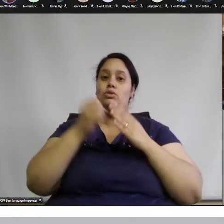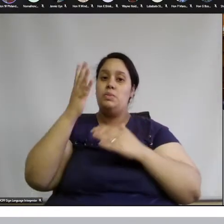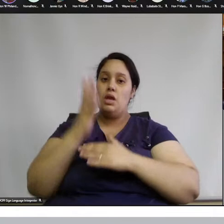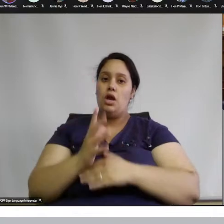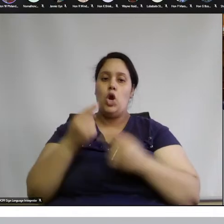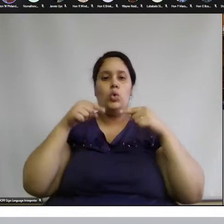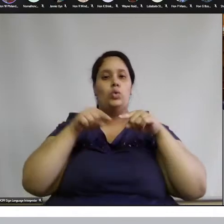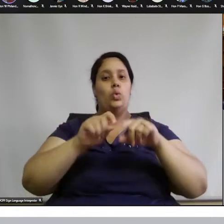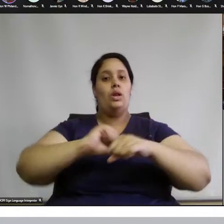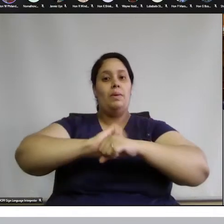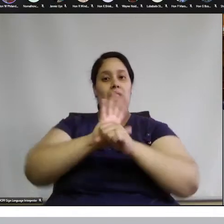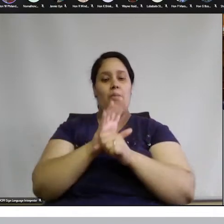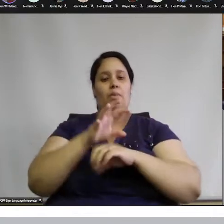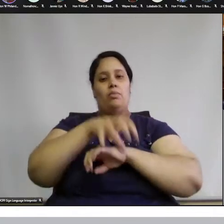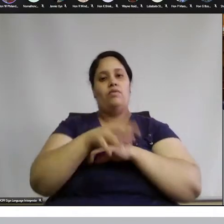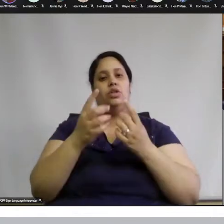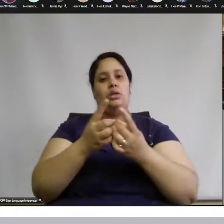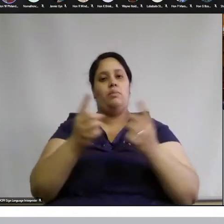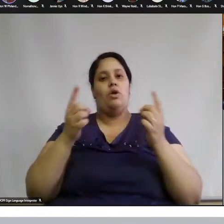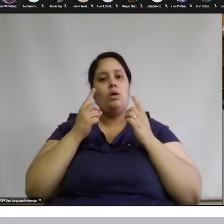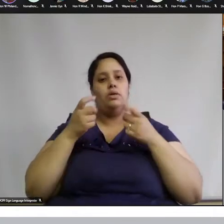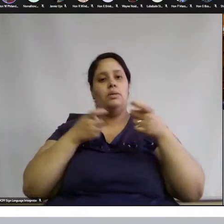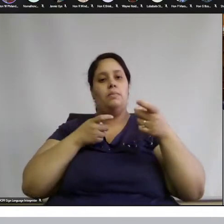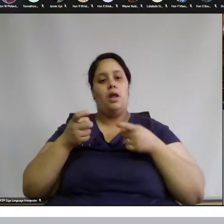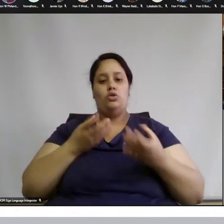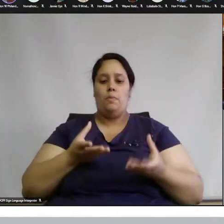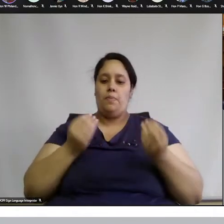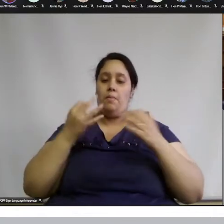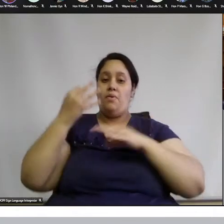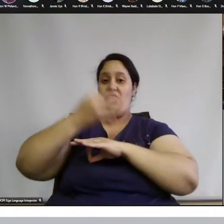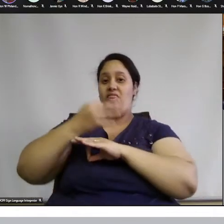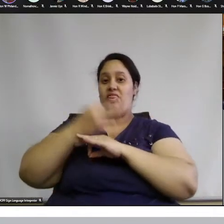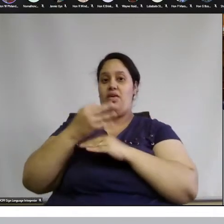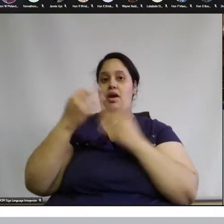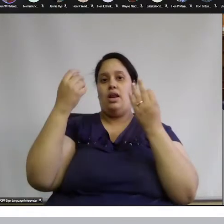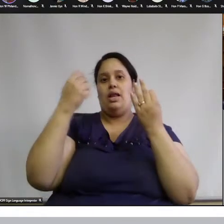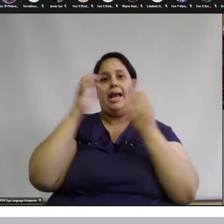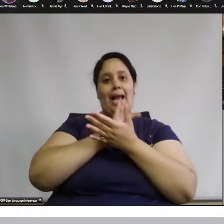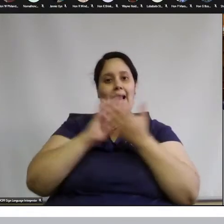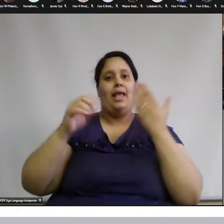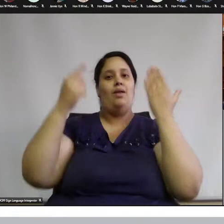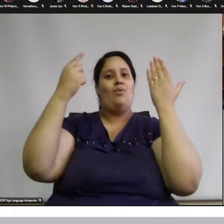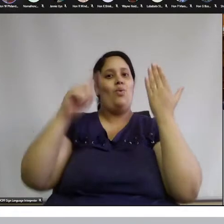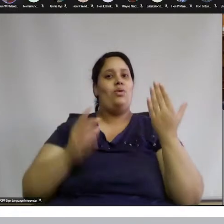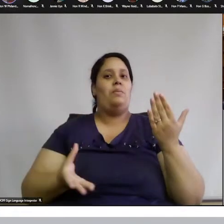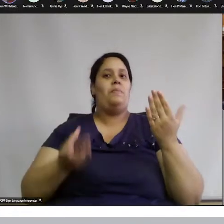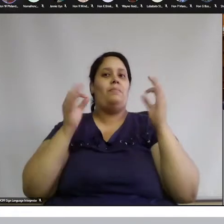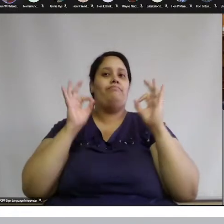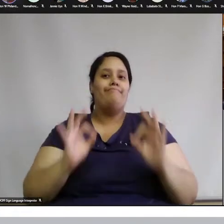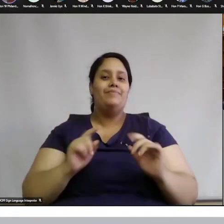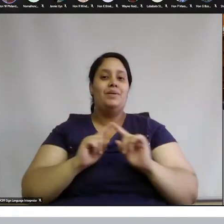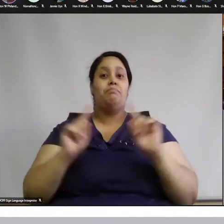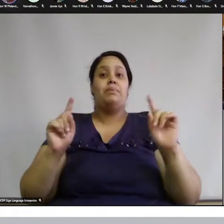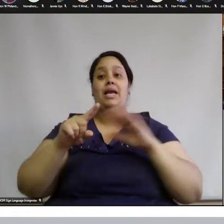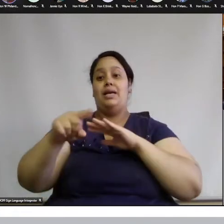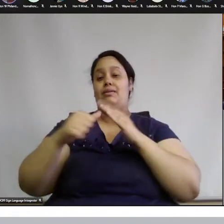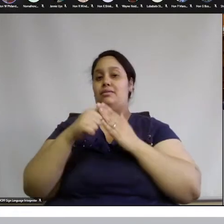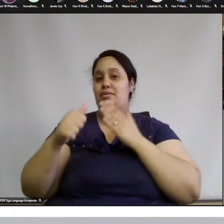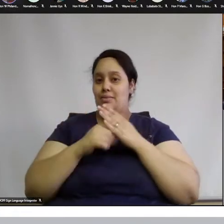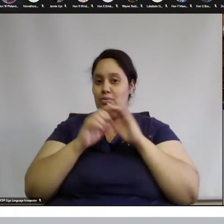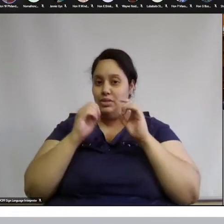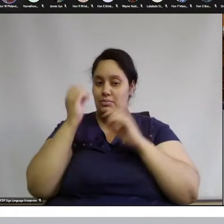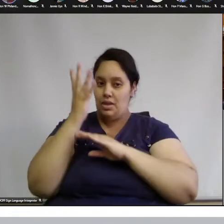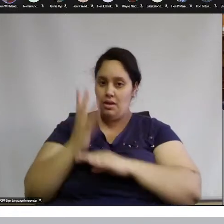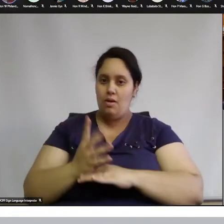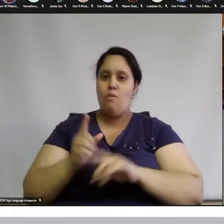the provincial department managed to receive its 3rd consecutive clean audit. But Deputy Speaker, I